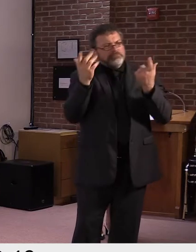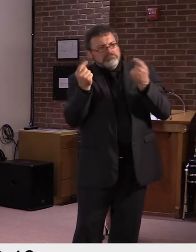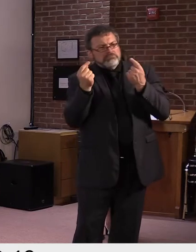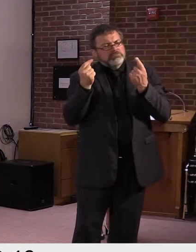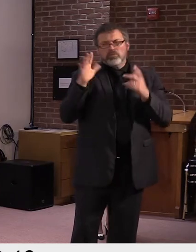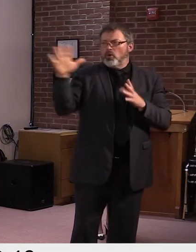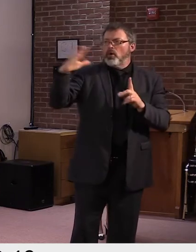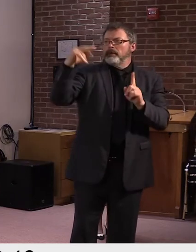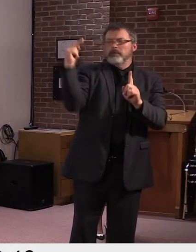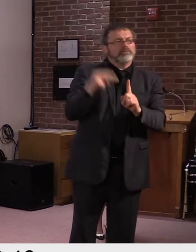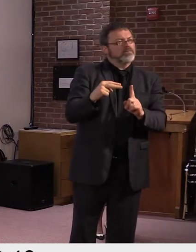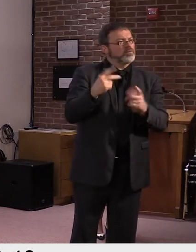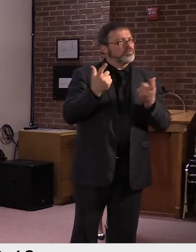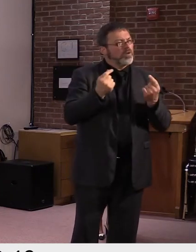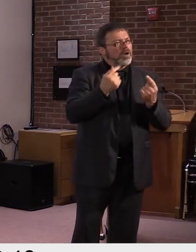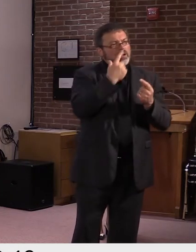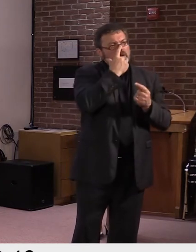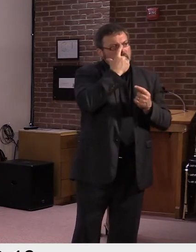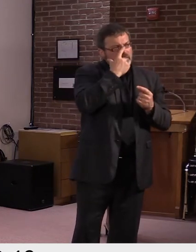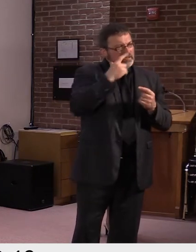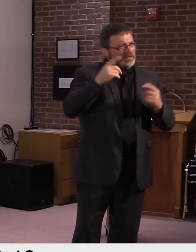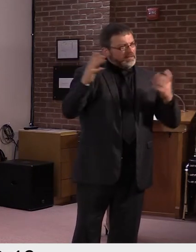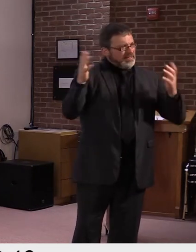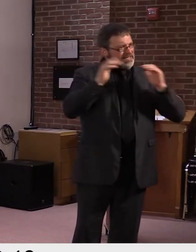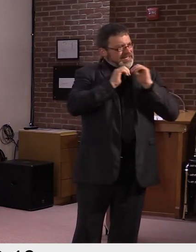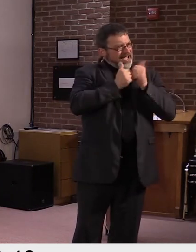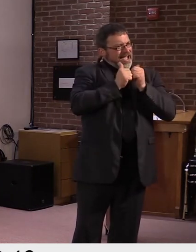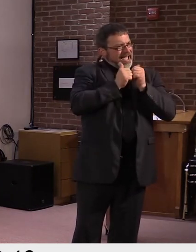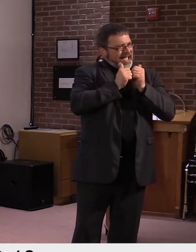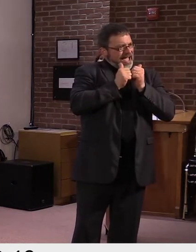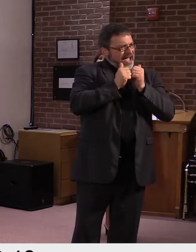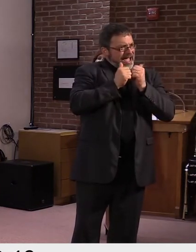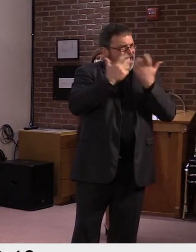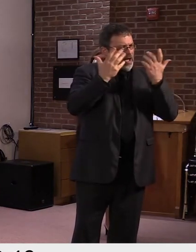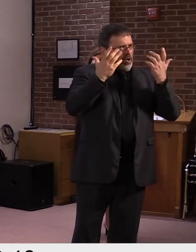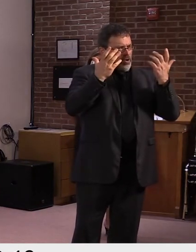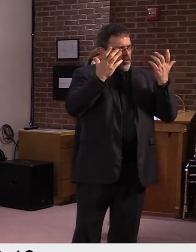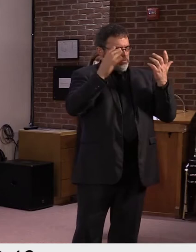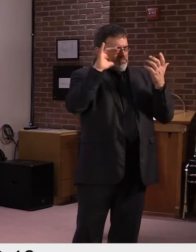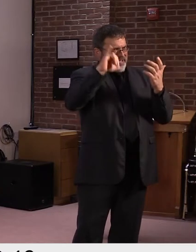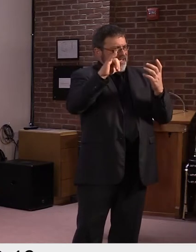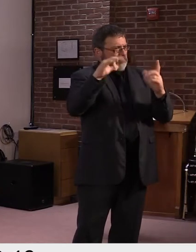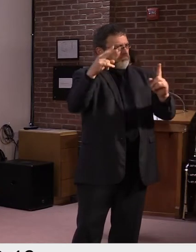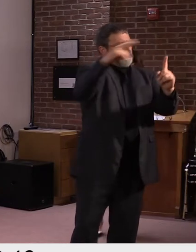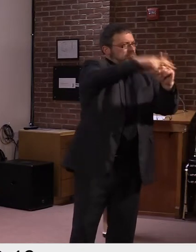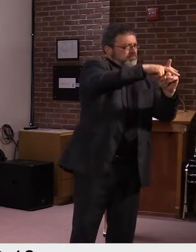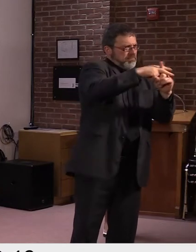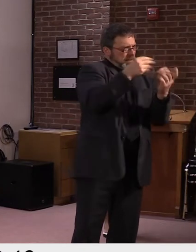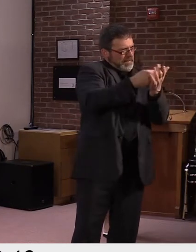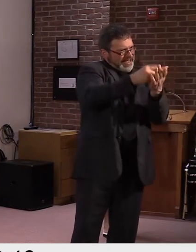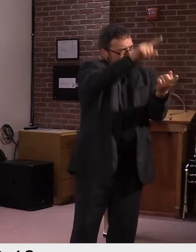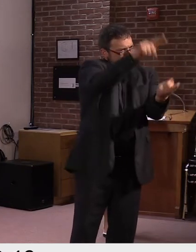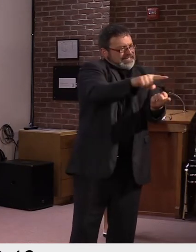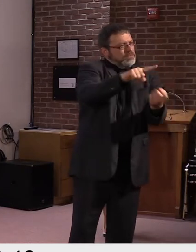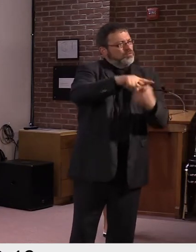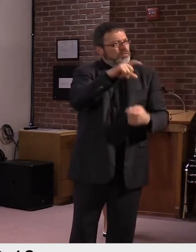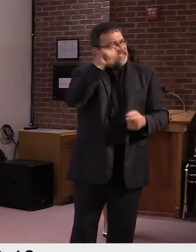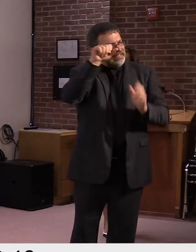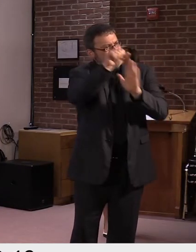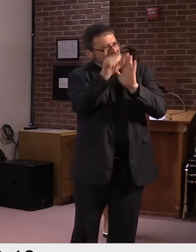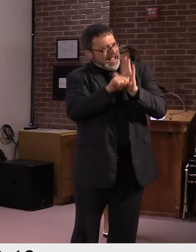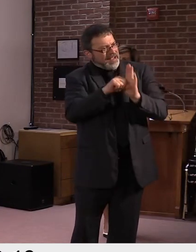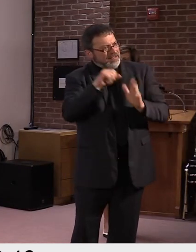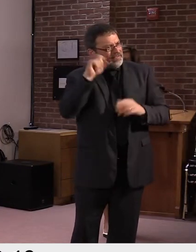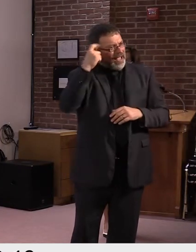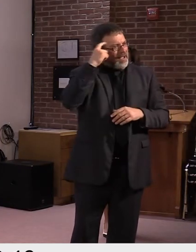police commander and two troopers kneeling at the protest? I didn't see that particular video, Mike, but I can